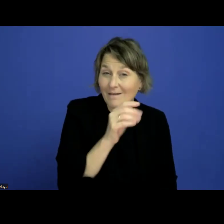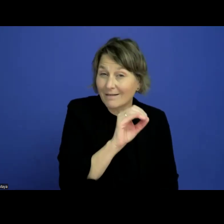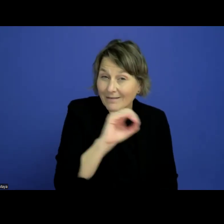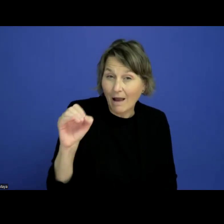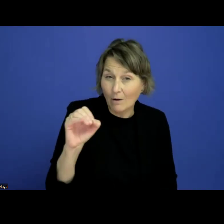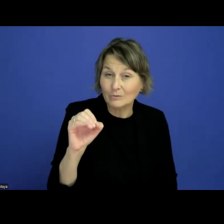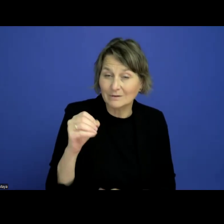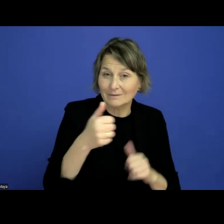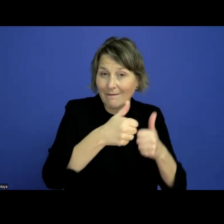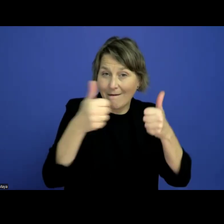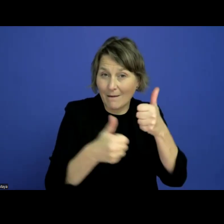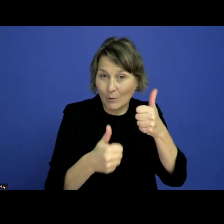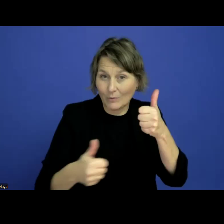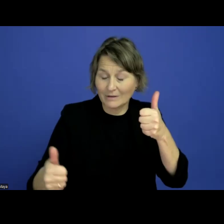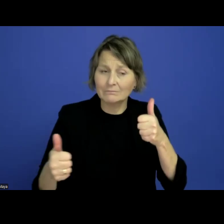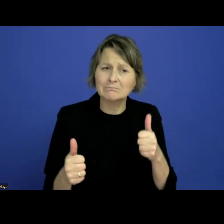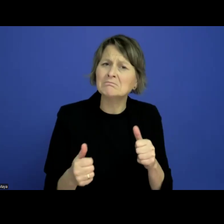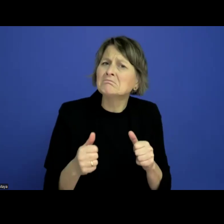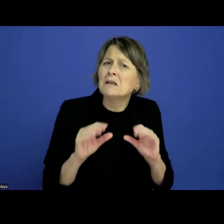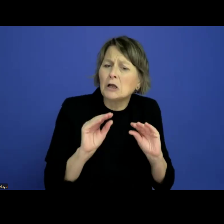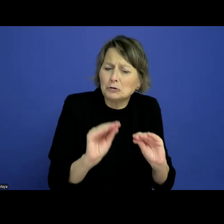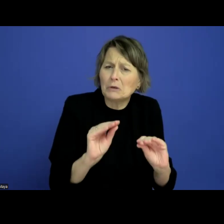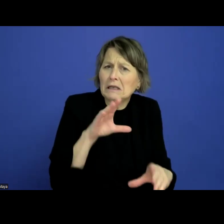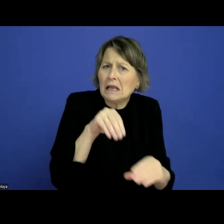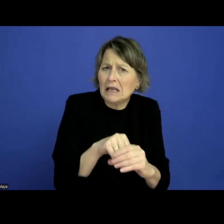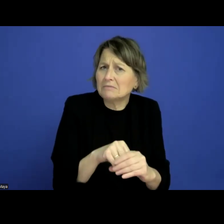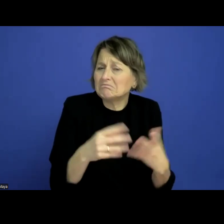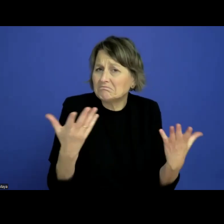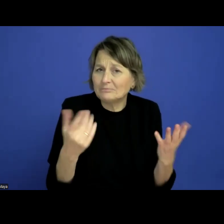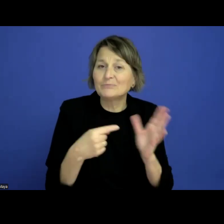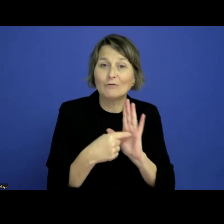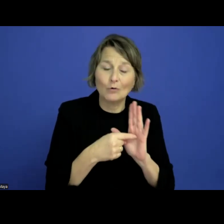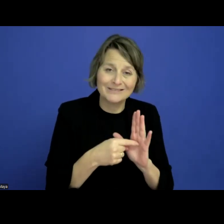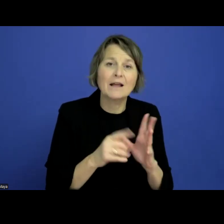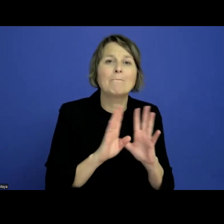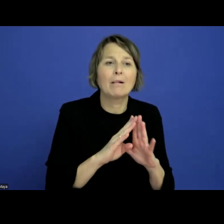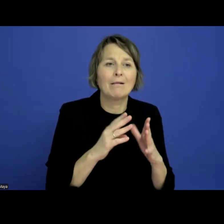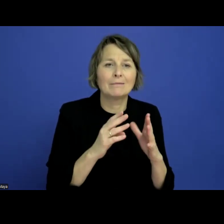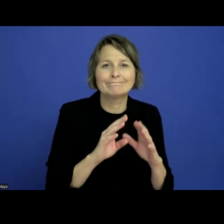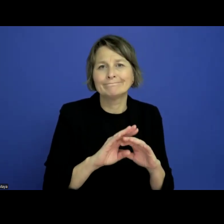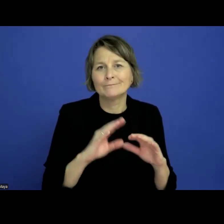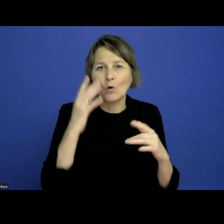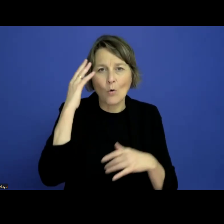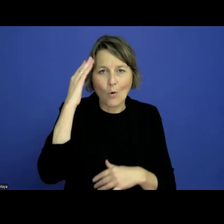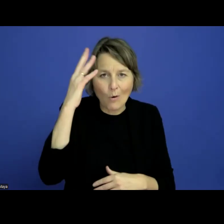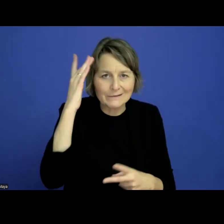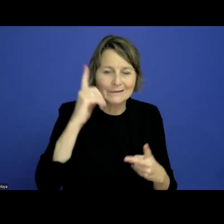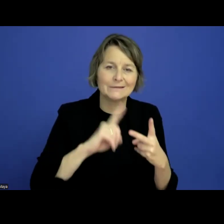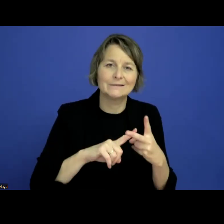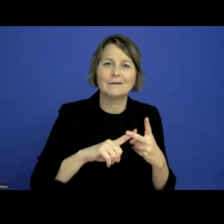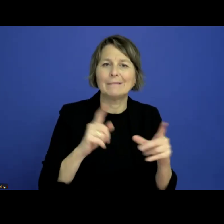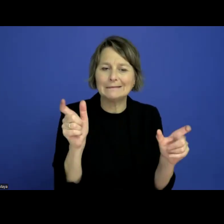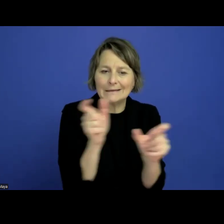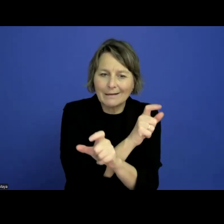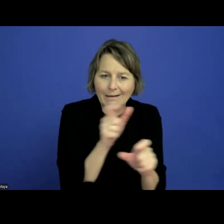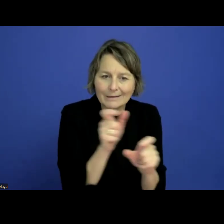trainings about? Well, basic concepts like autism, ADHD, dyslexia, but shown in a very specific way,